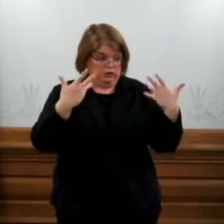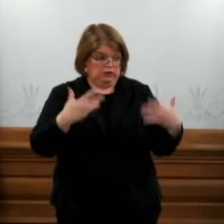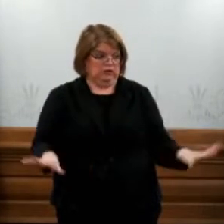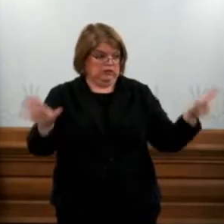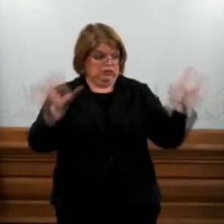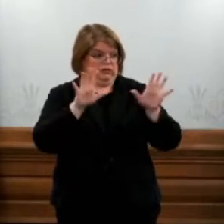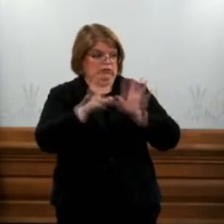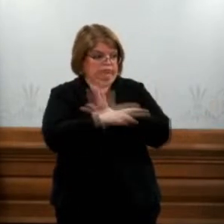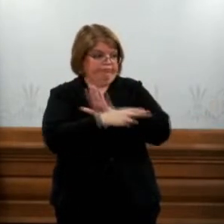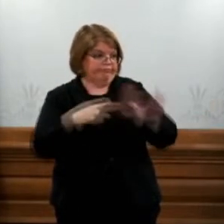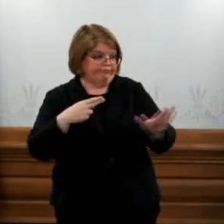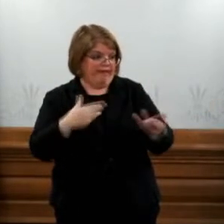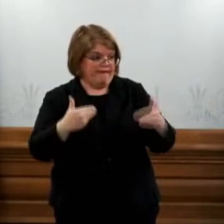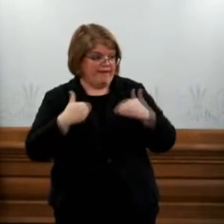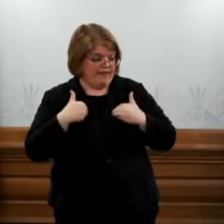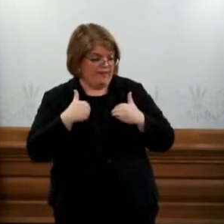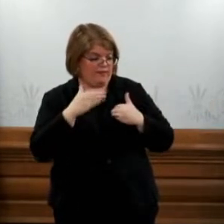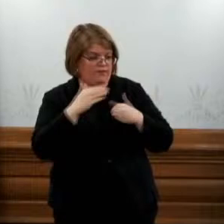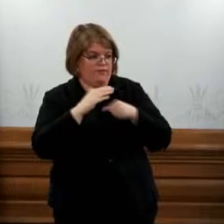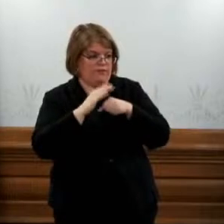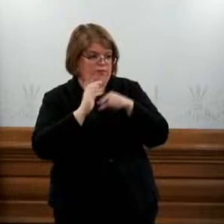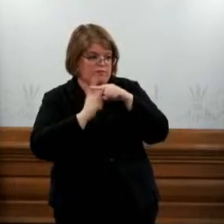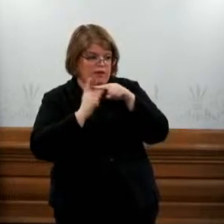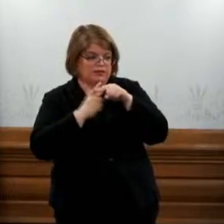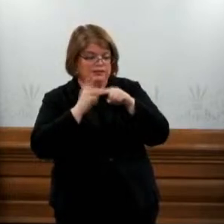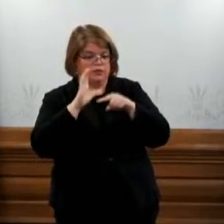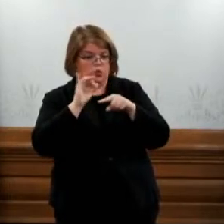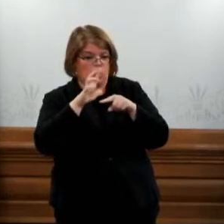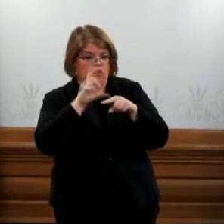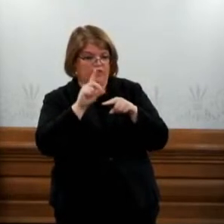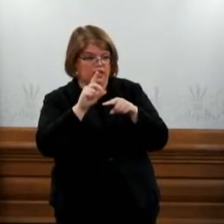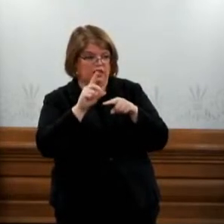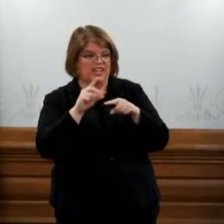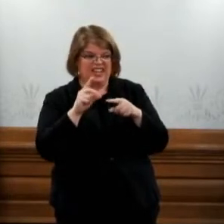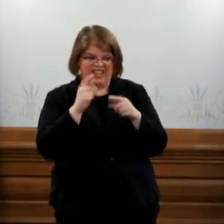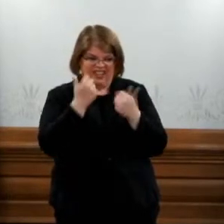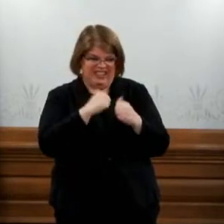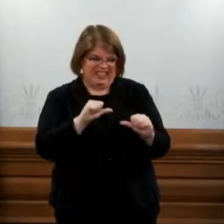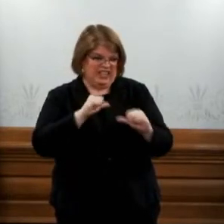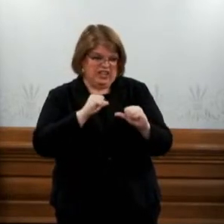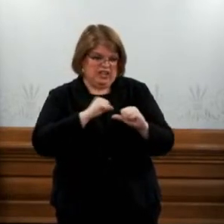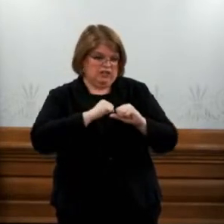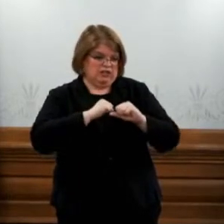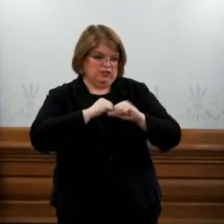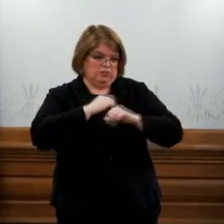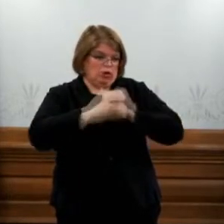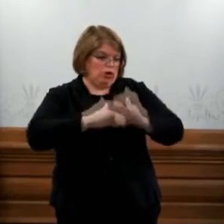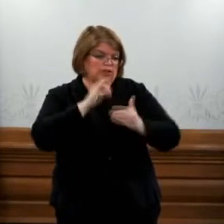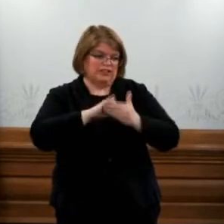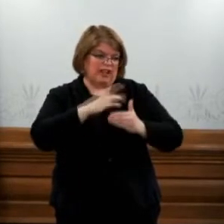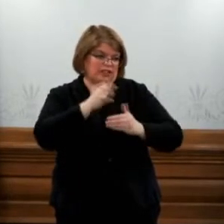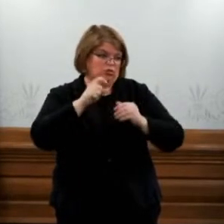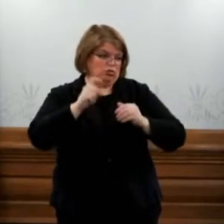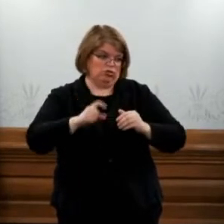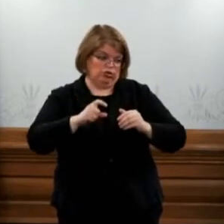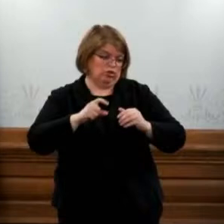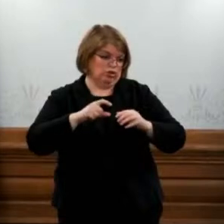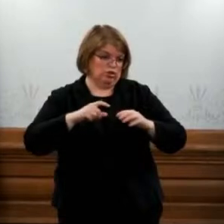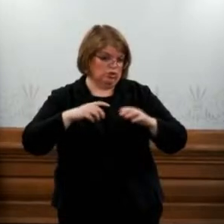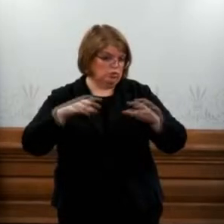students or high schools should take to avoid rushing back out on the field? Yeah, that's a very good